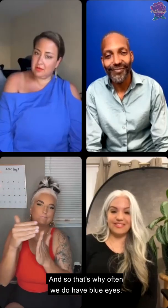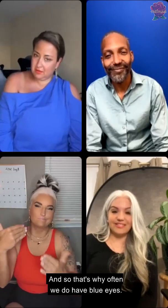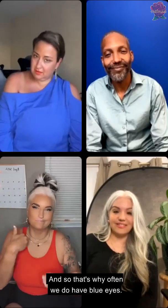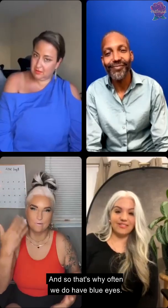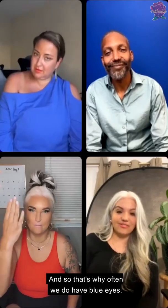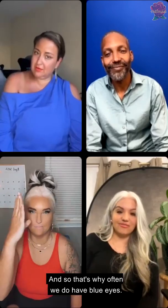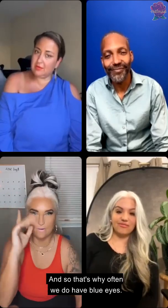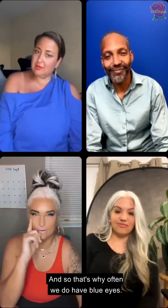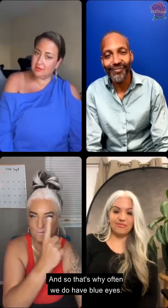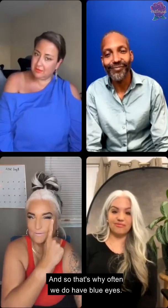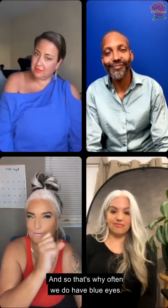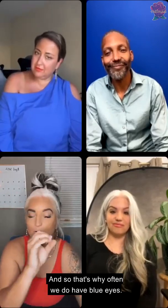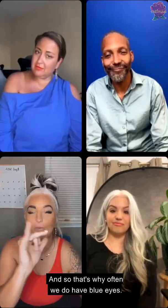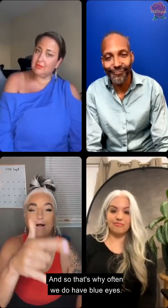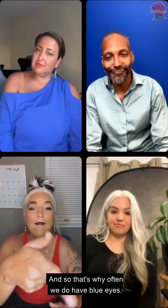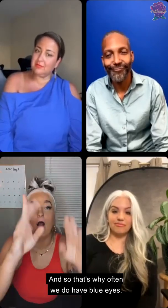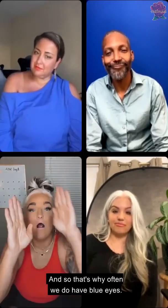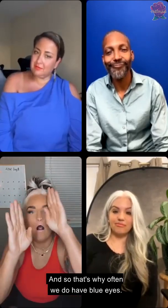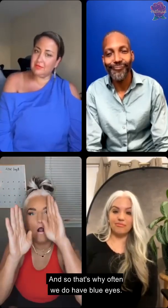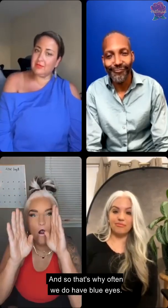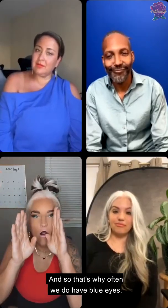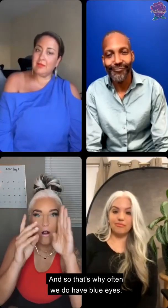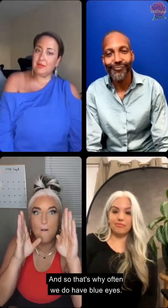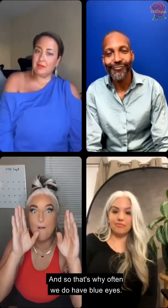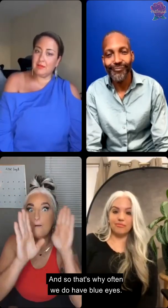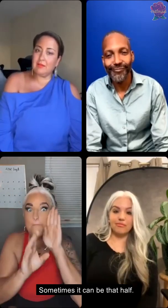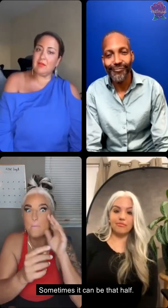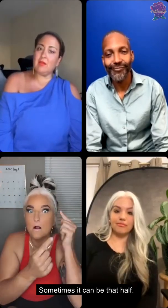often we do have blue eyes.